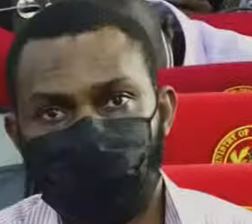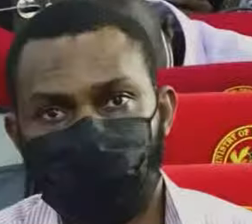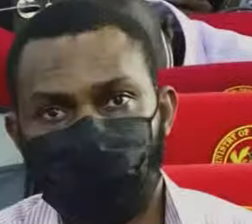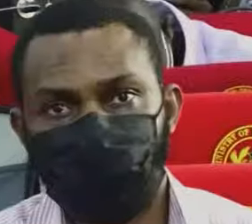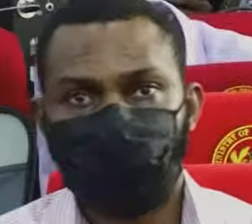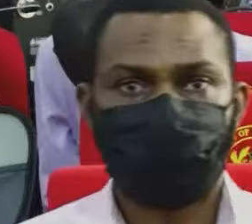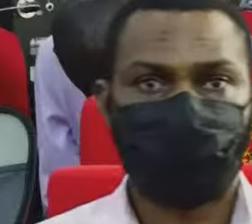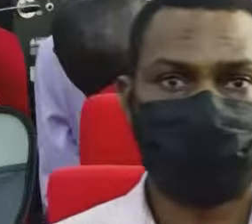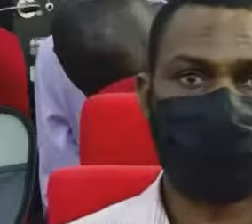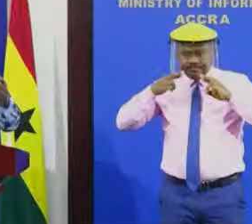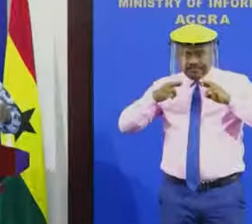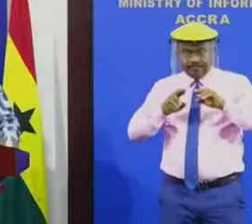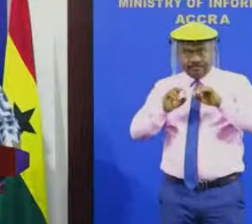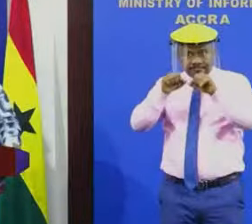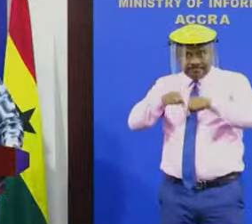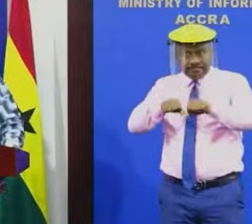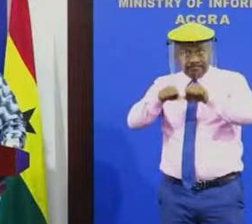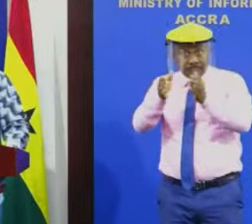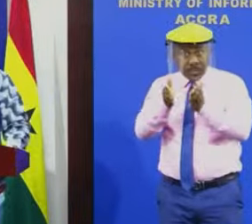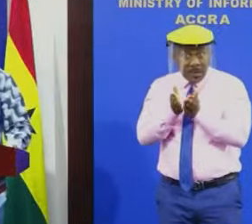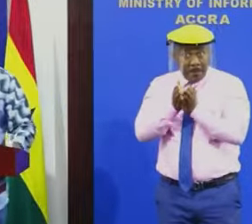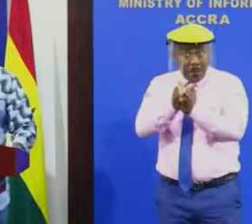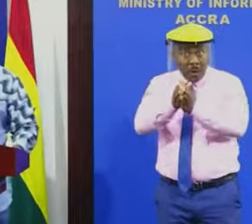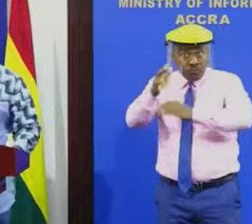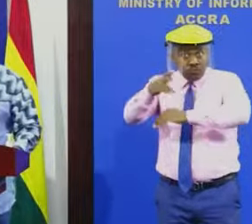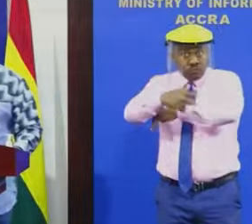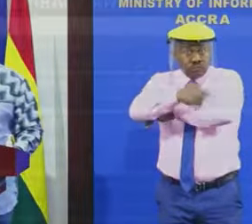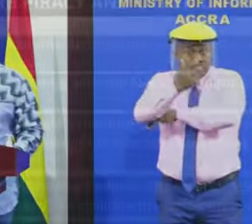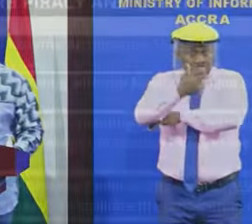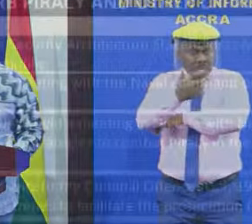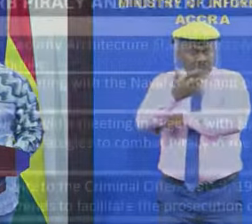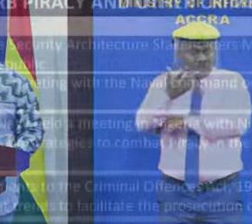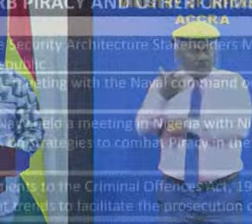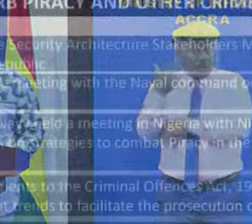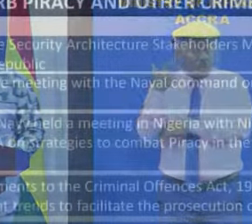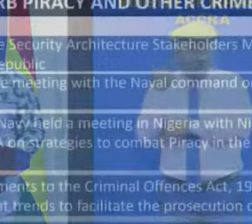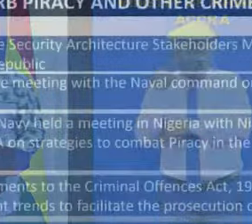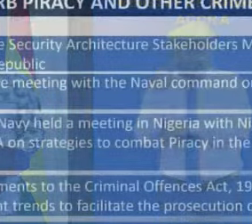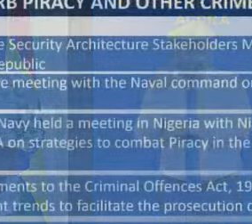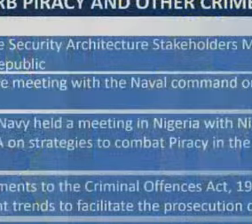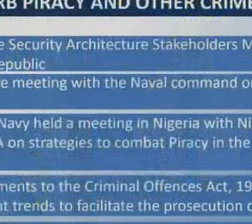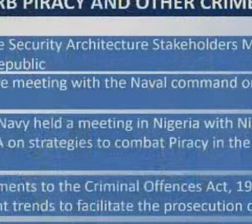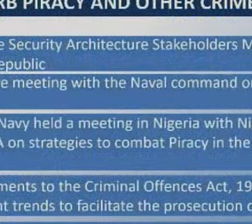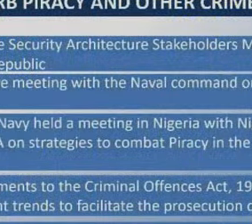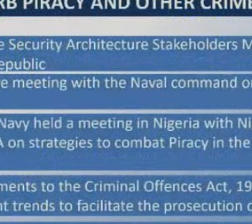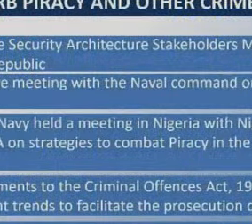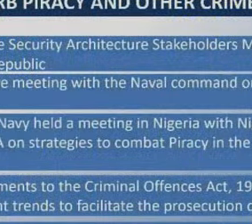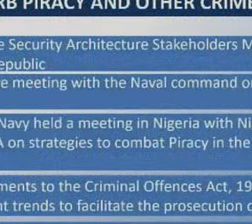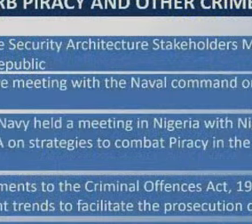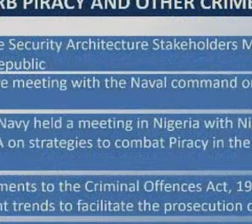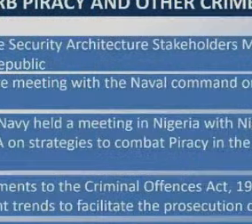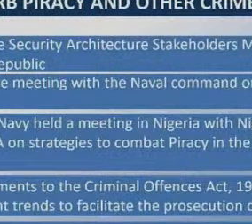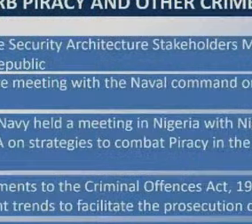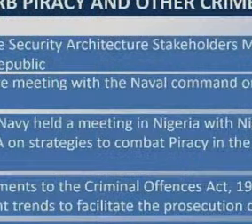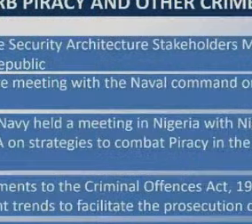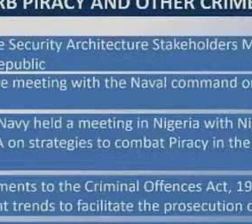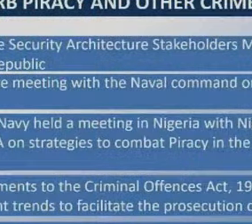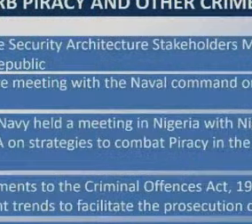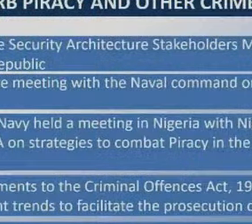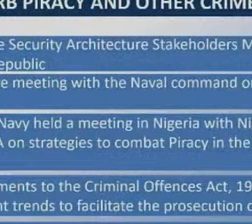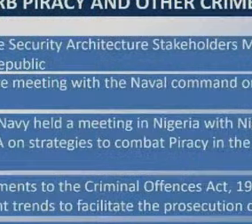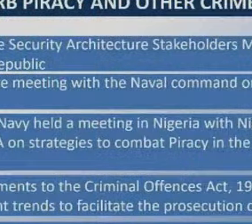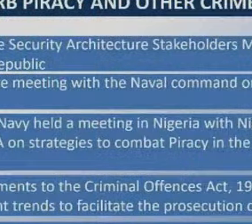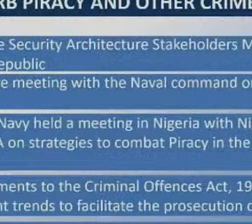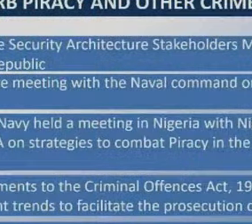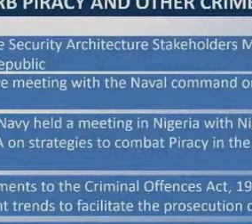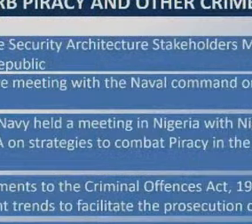that border on our own territorial waters, that involve some fishing vessels. Now, to